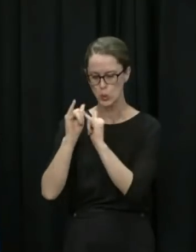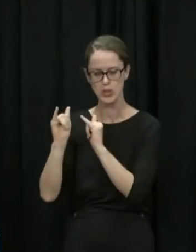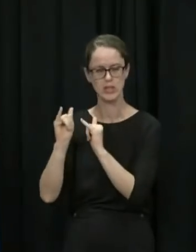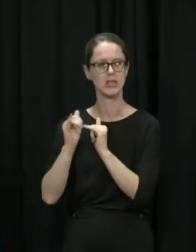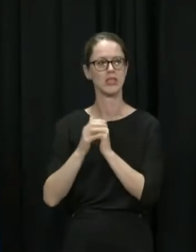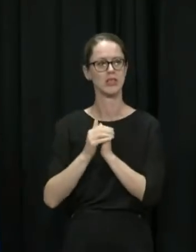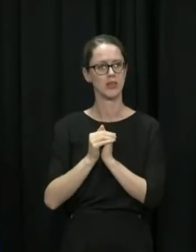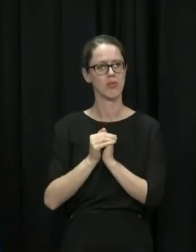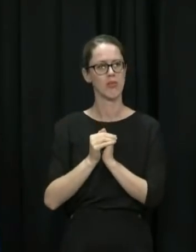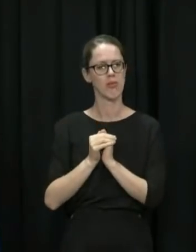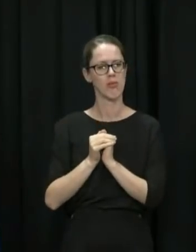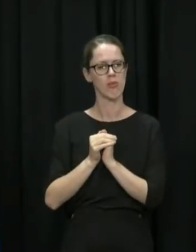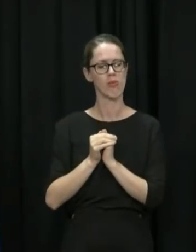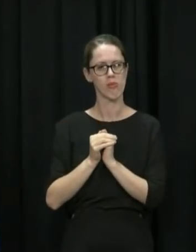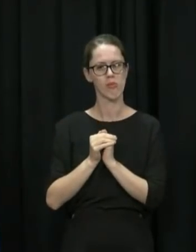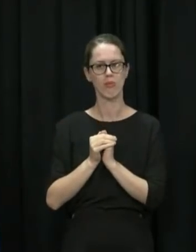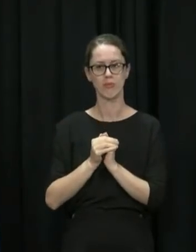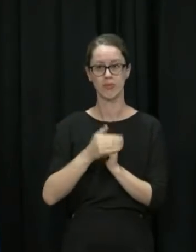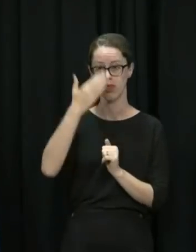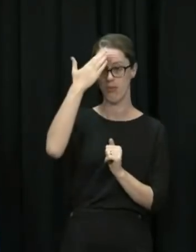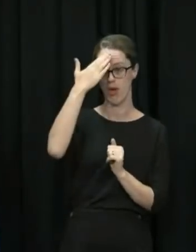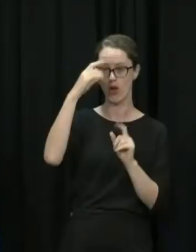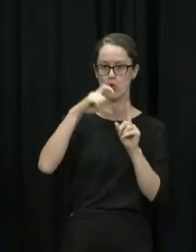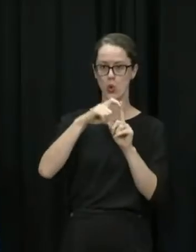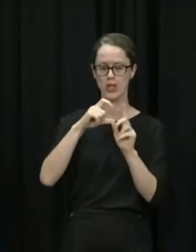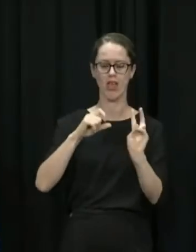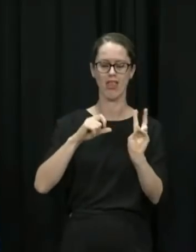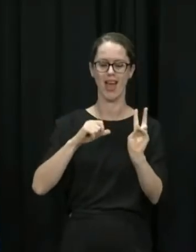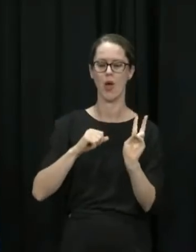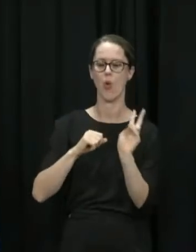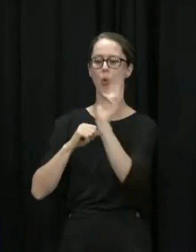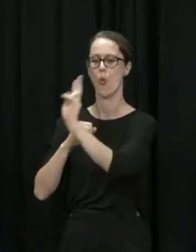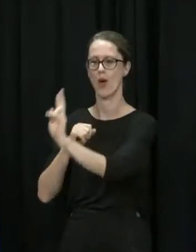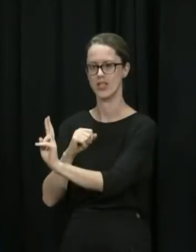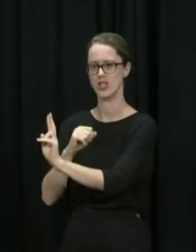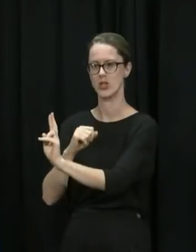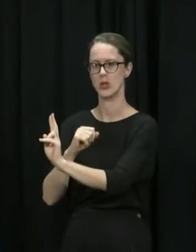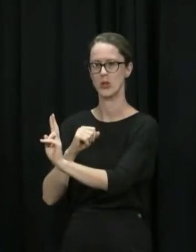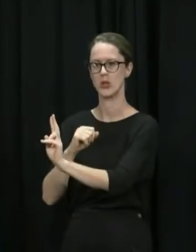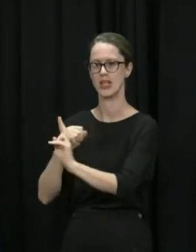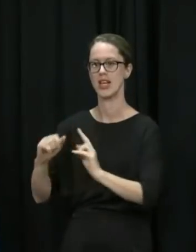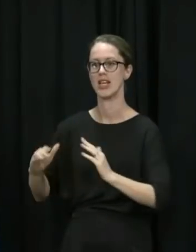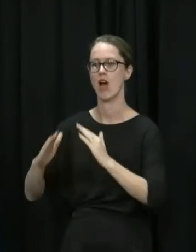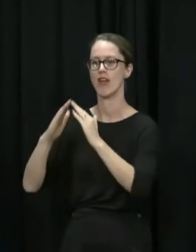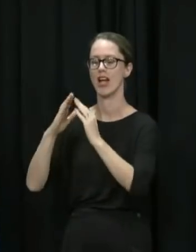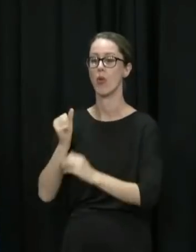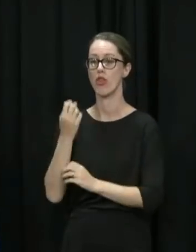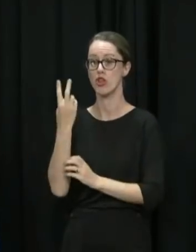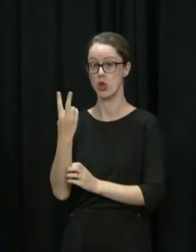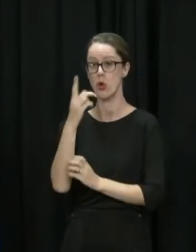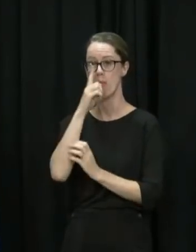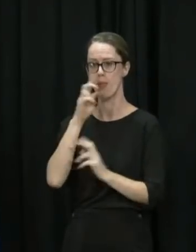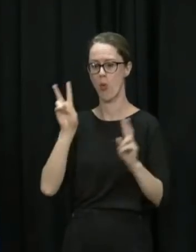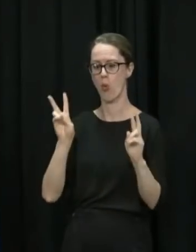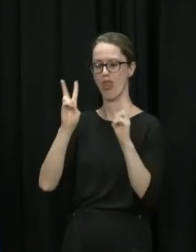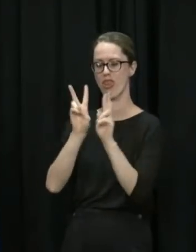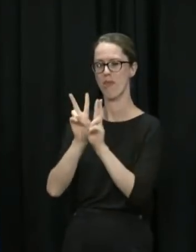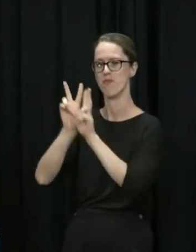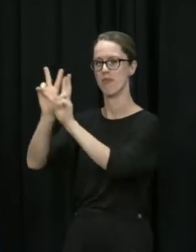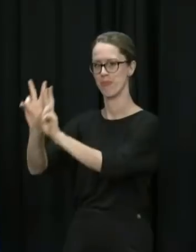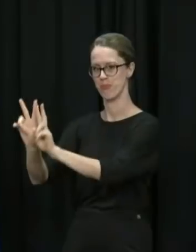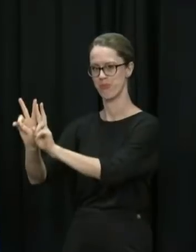the mother and daughter who travelled to Taranaki did so with 2 other people who are close contacts. They